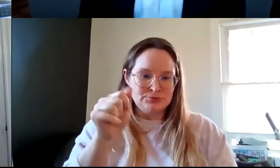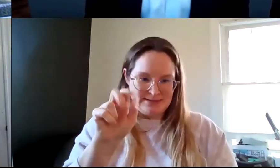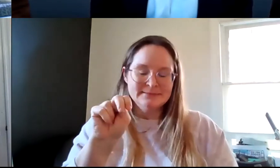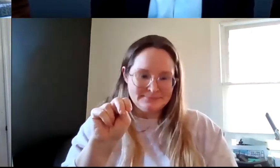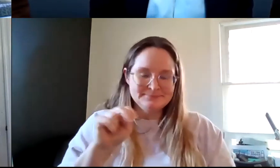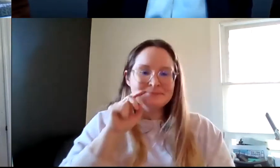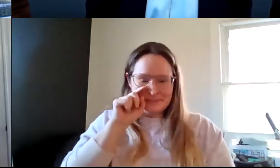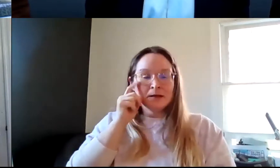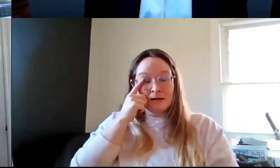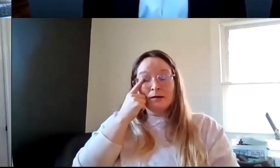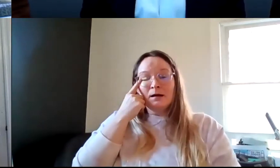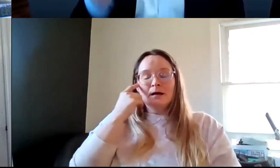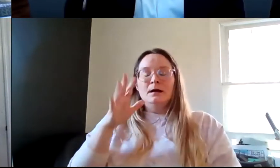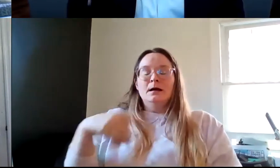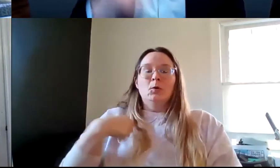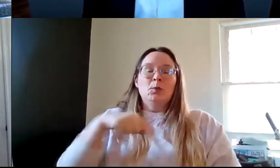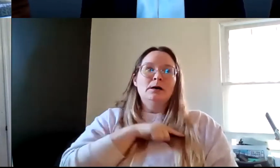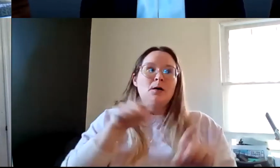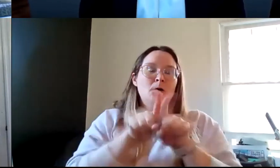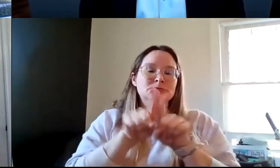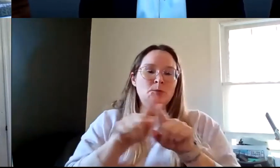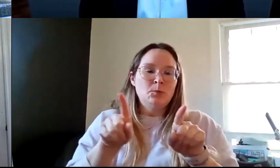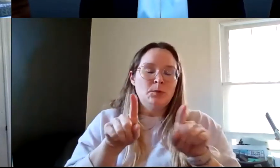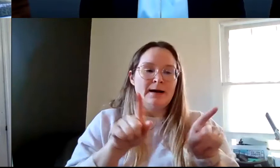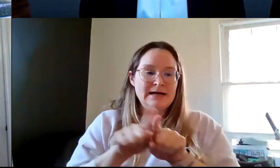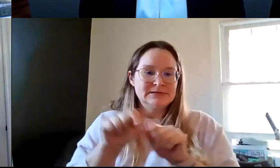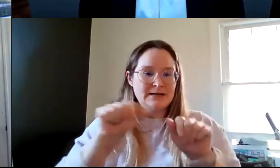Jean, because we have Jean here. And,